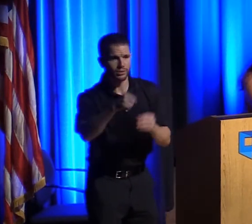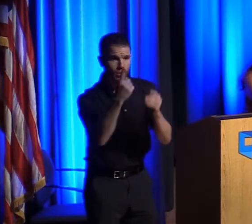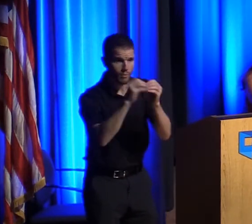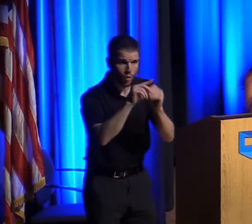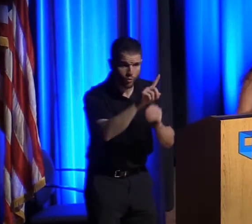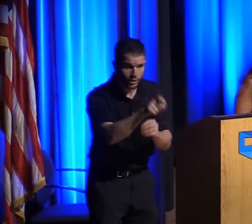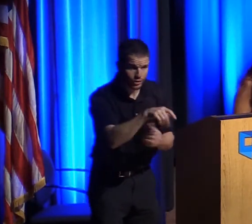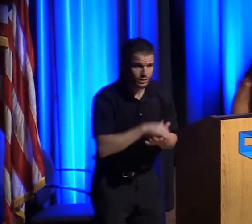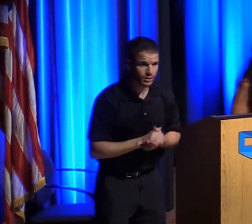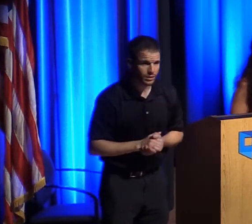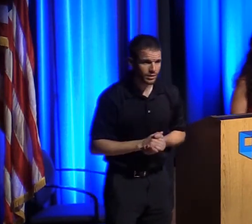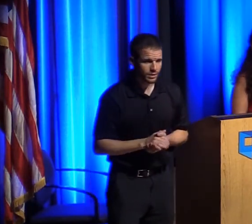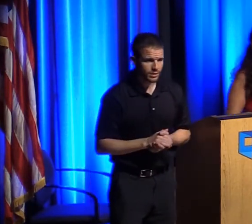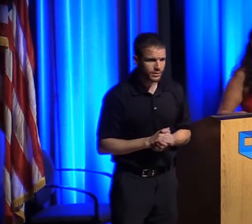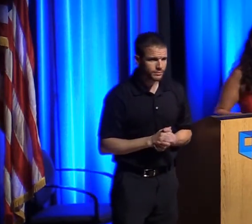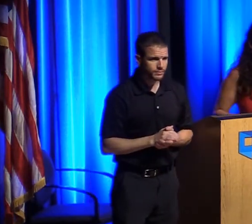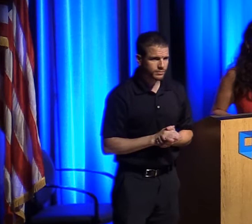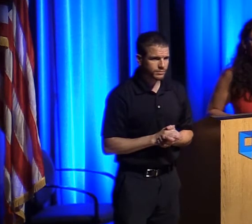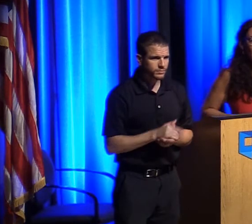Yes.